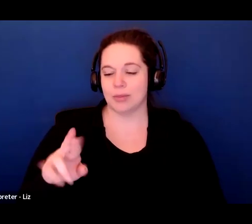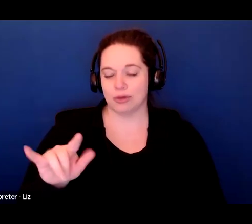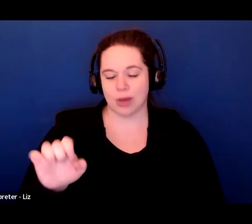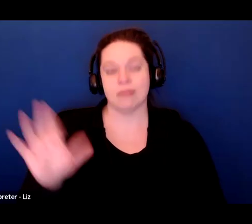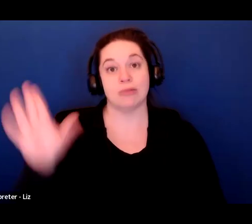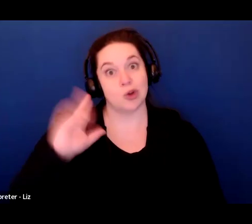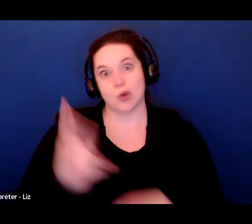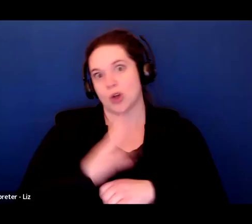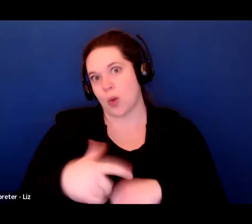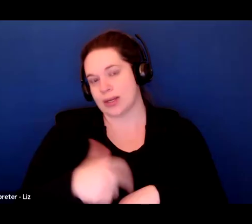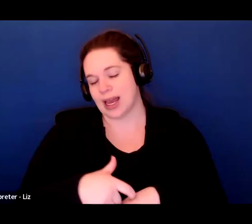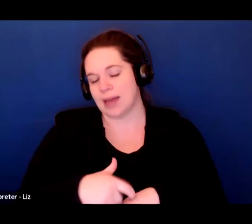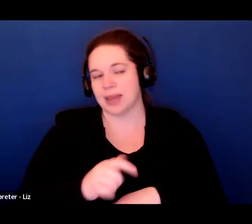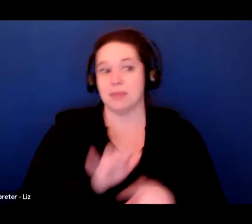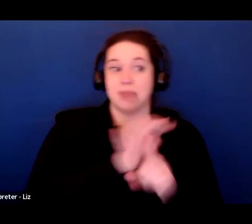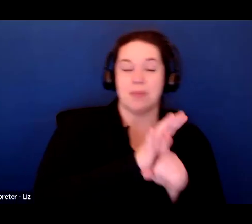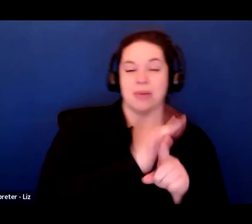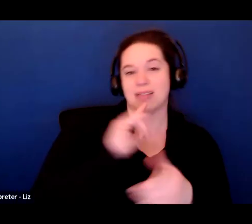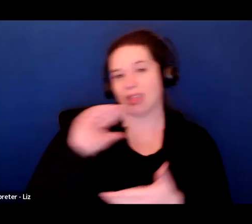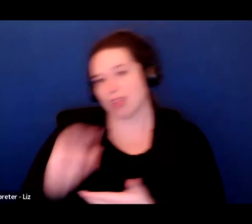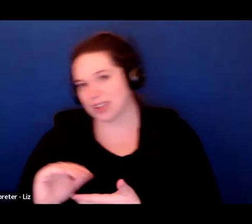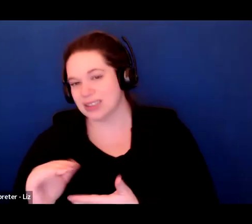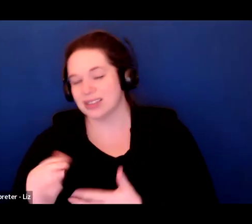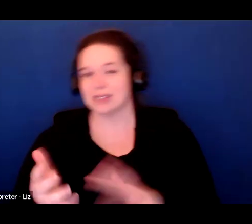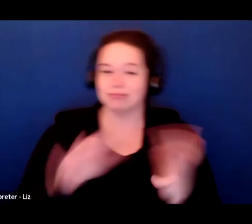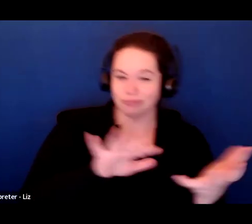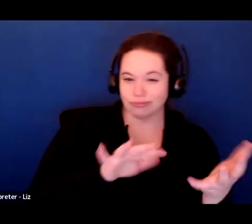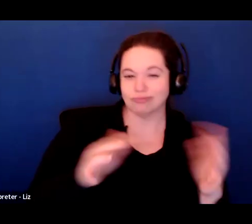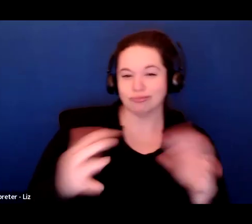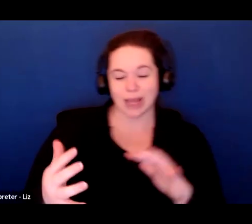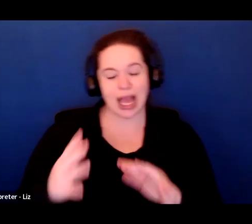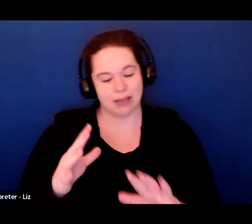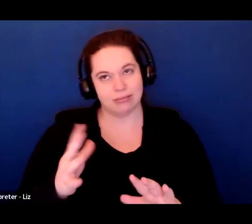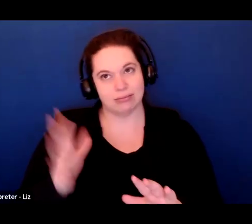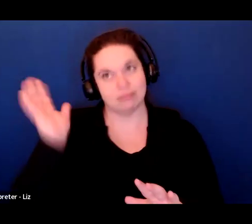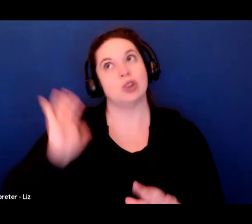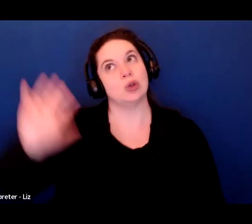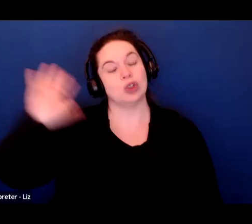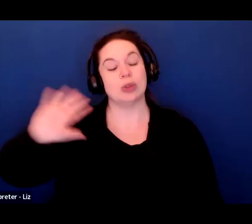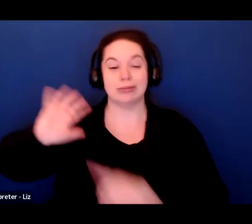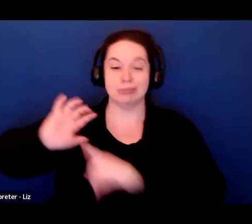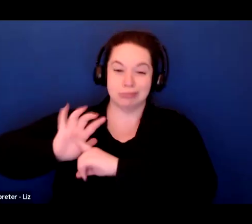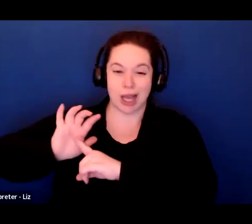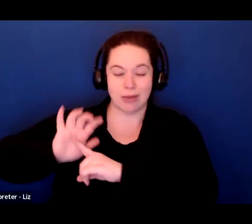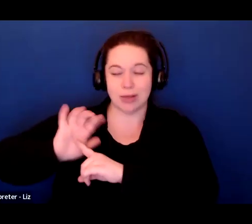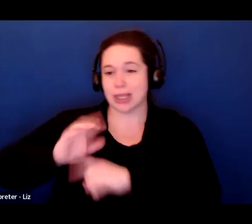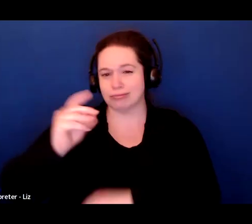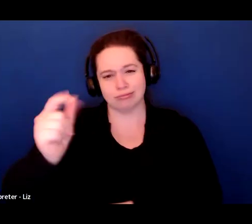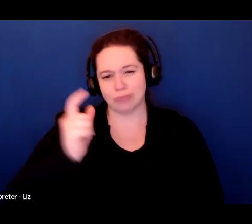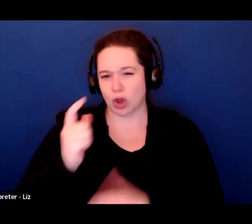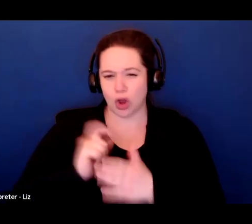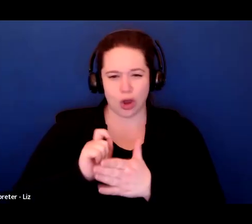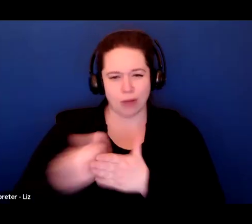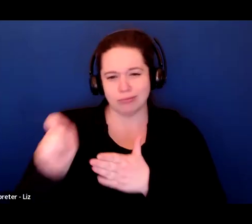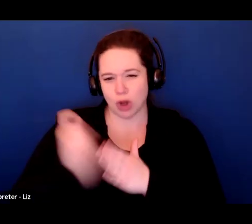talk to your healthcare professional. We used to just now I'm talking about years and years and years ago. You just got put on it